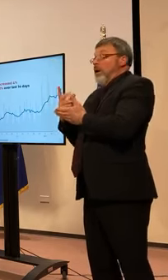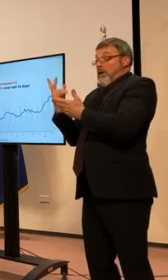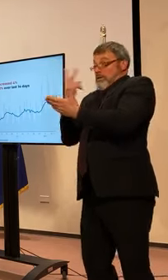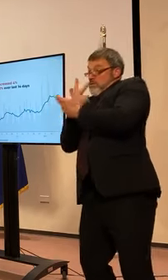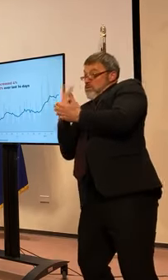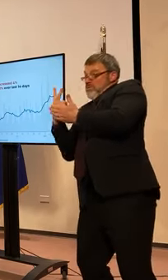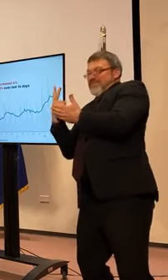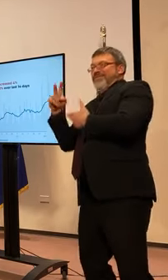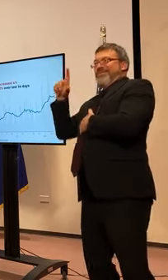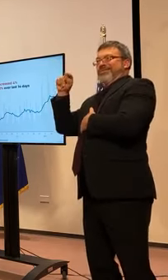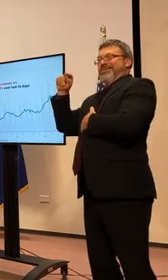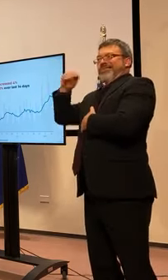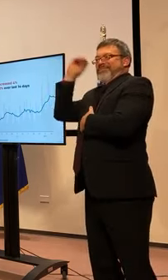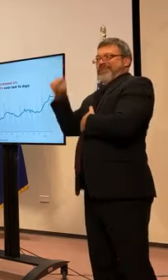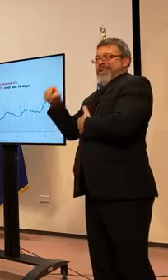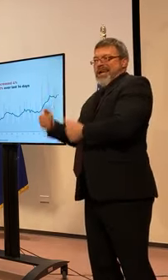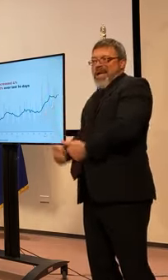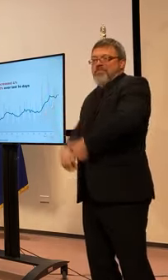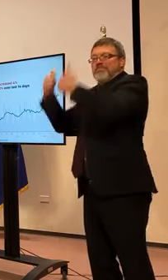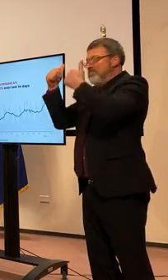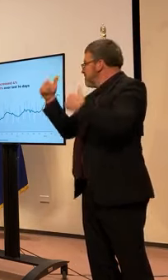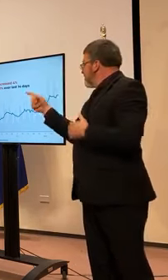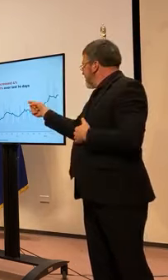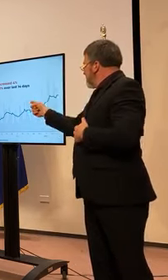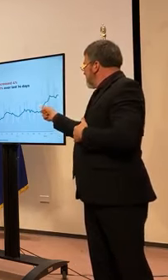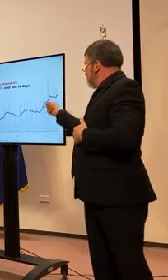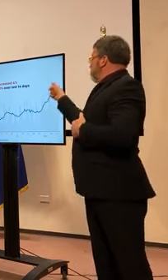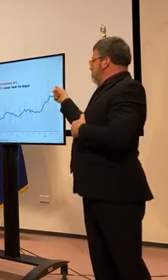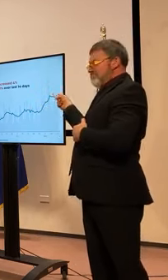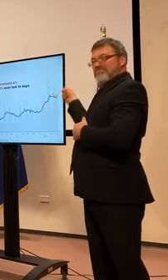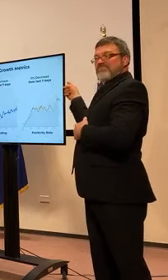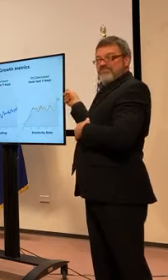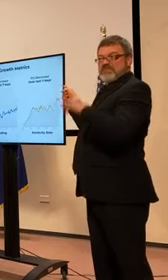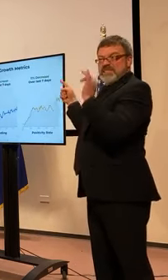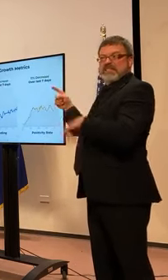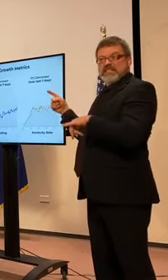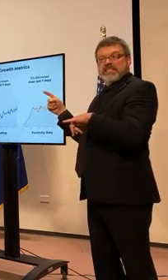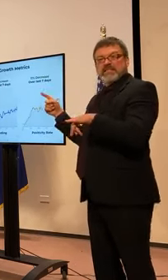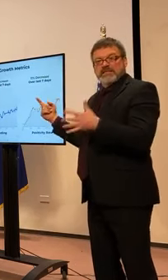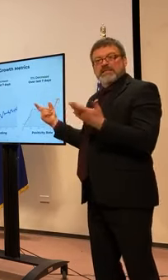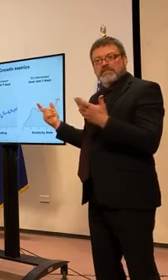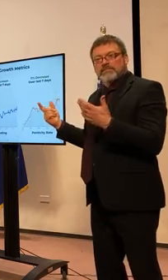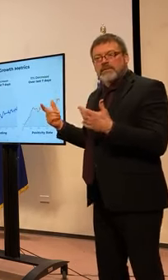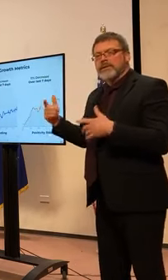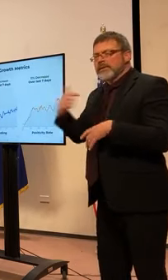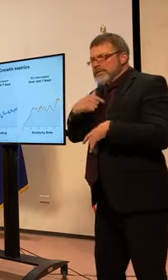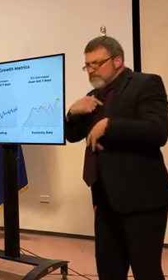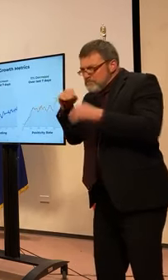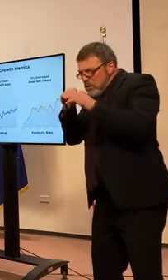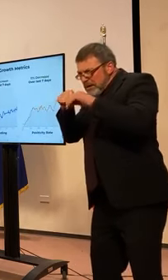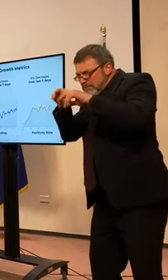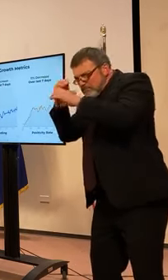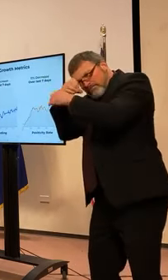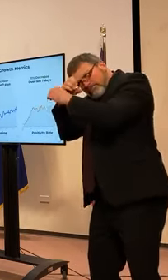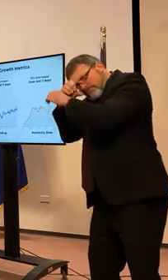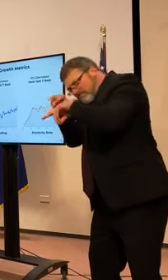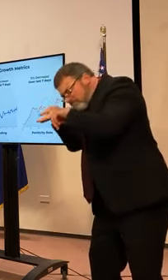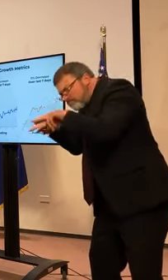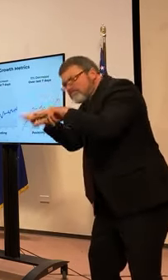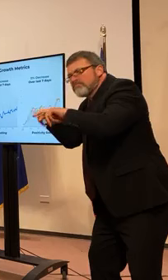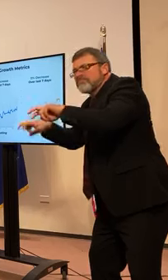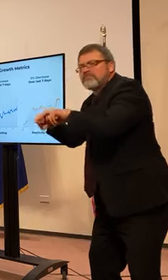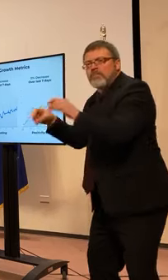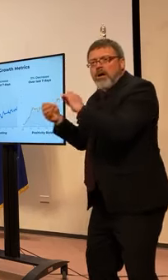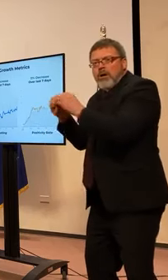previously of case growth here in Vermont. Looking a little bit deeper into those numbers, you can see on the next slide,